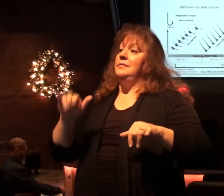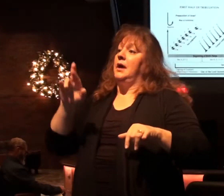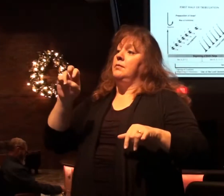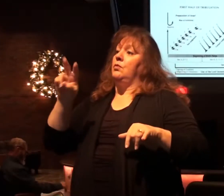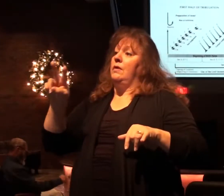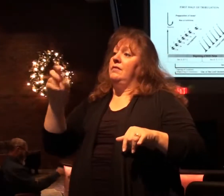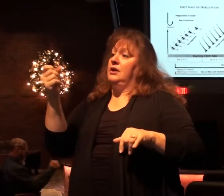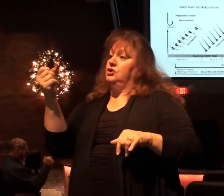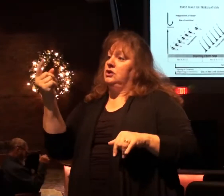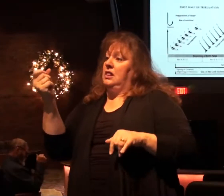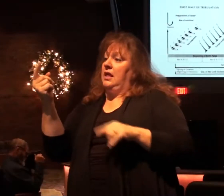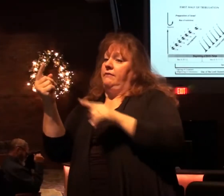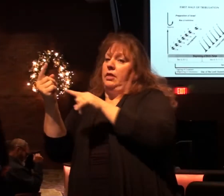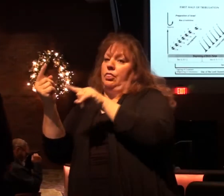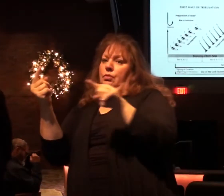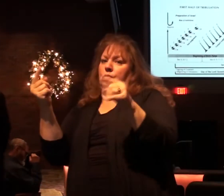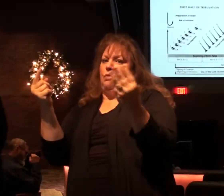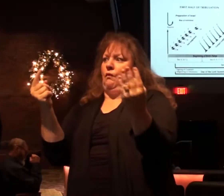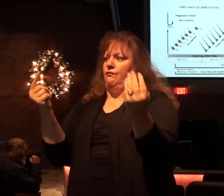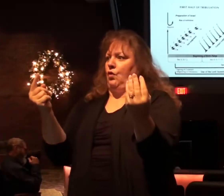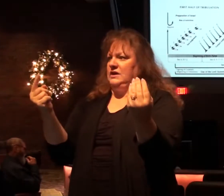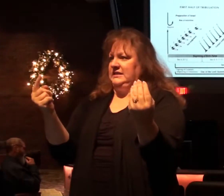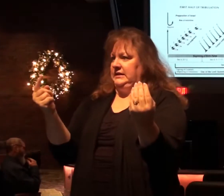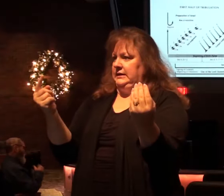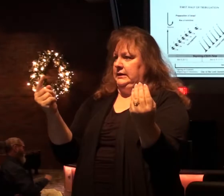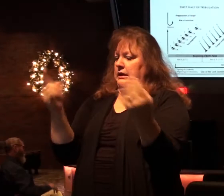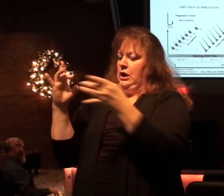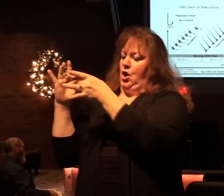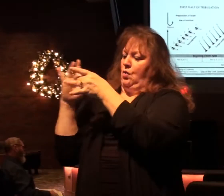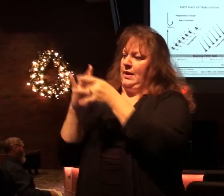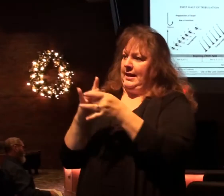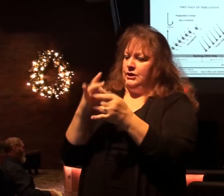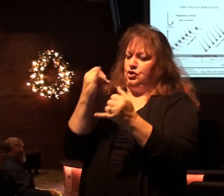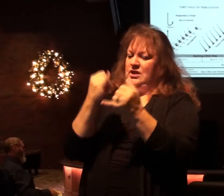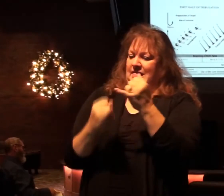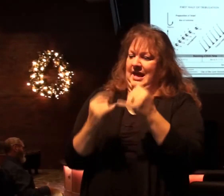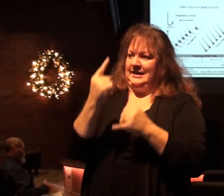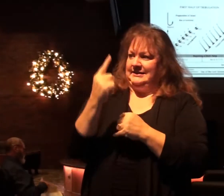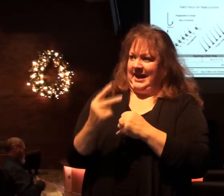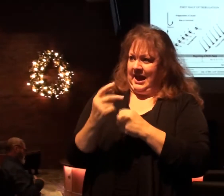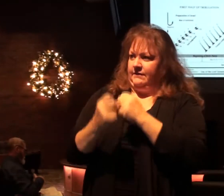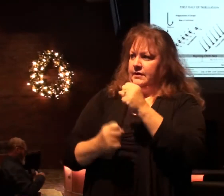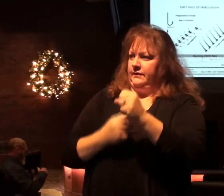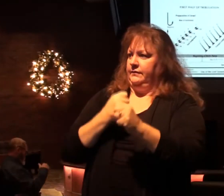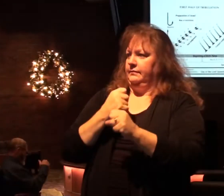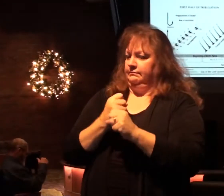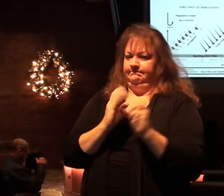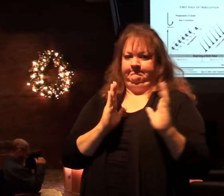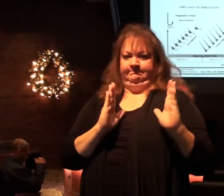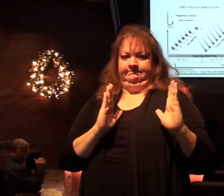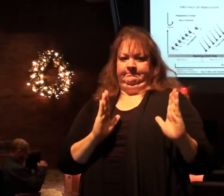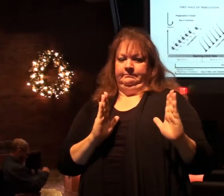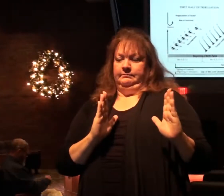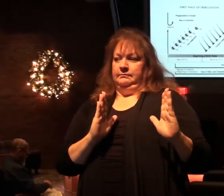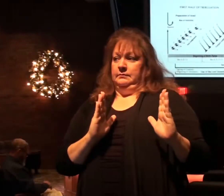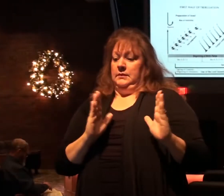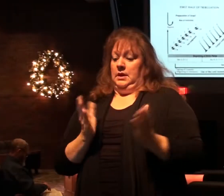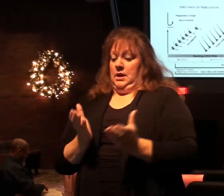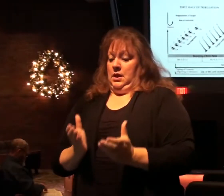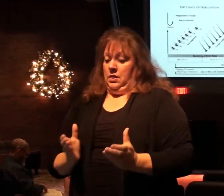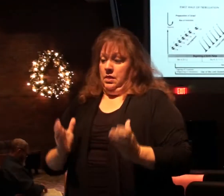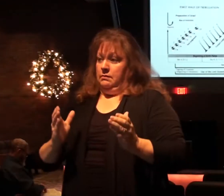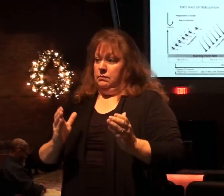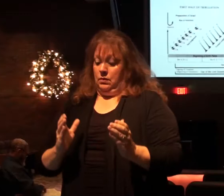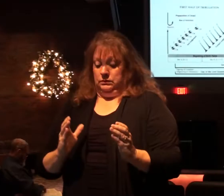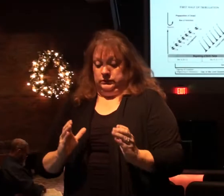14. They are events related to the last half of this 7-year period. The bowl judgments will be